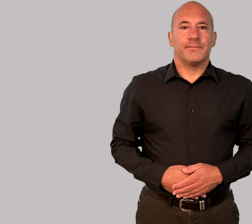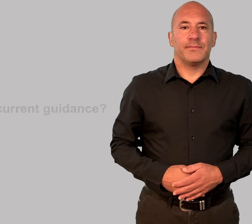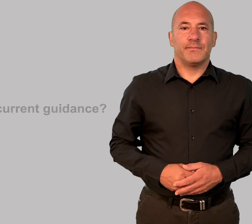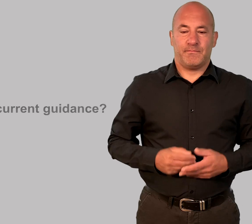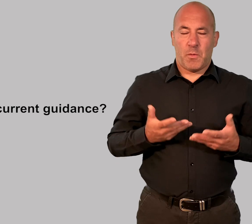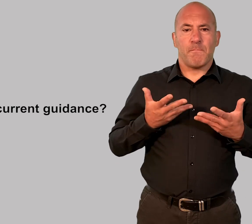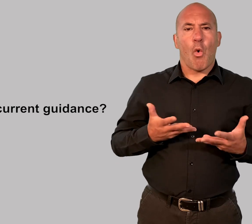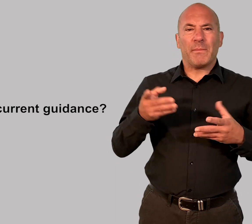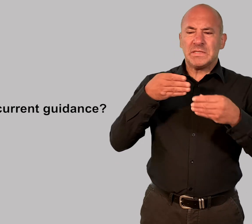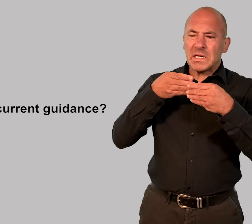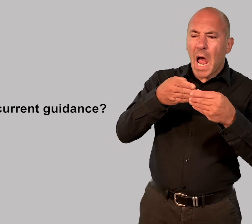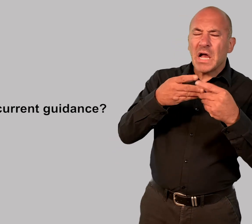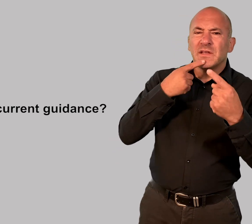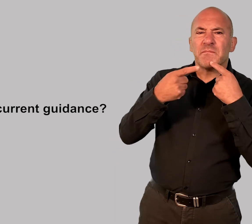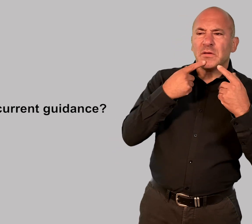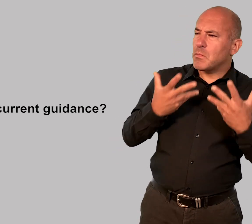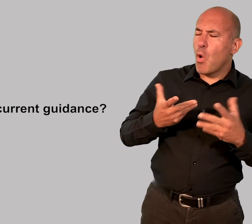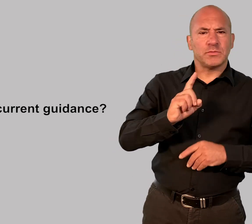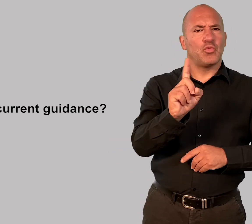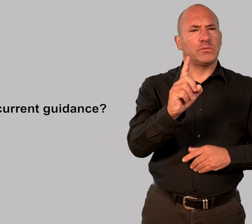What is the current guidance?